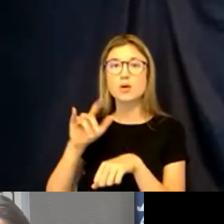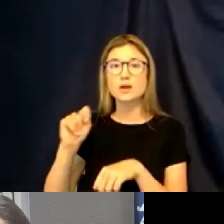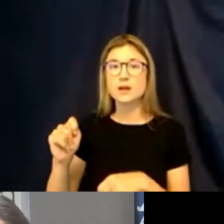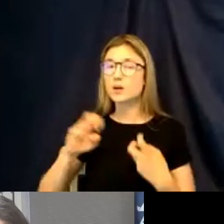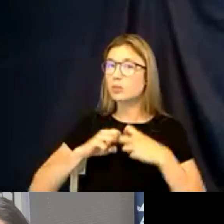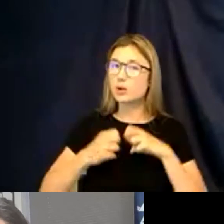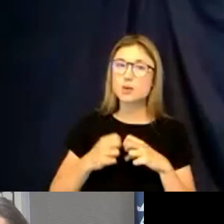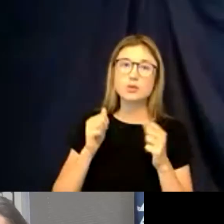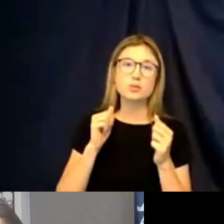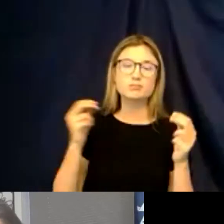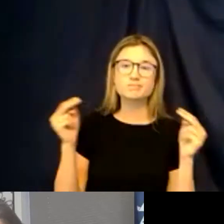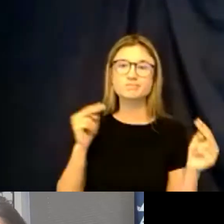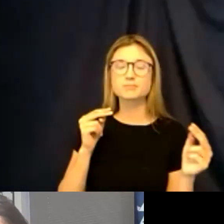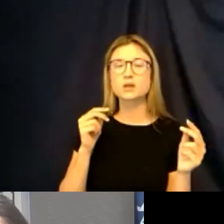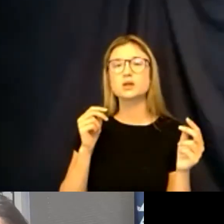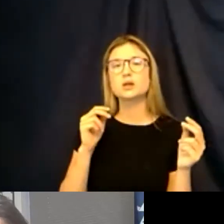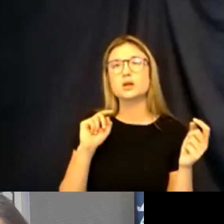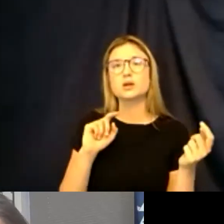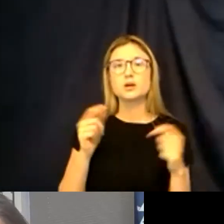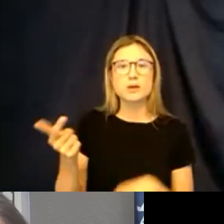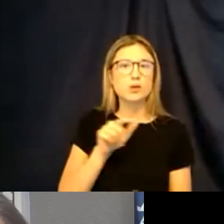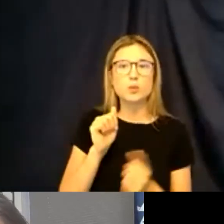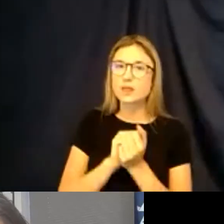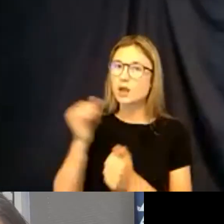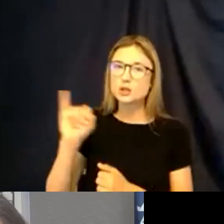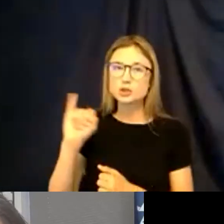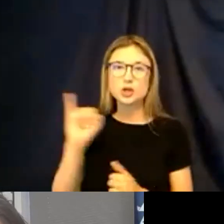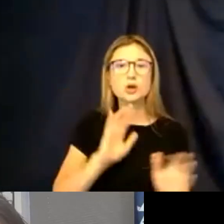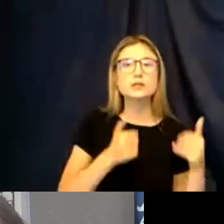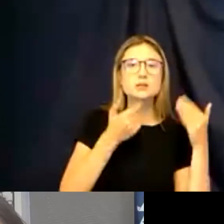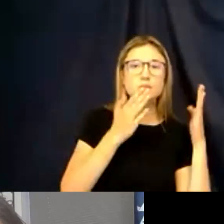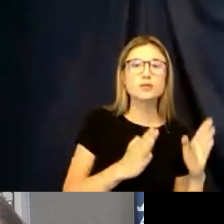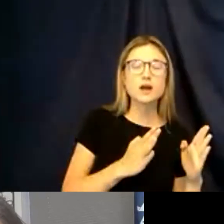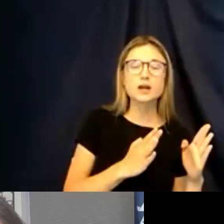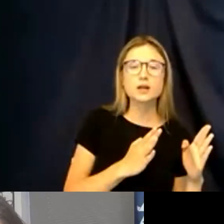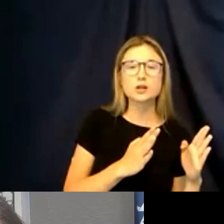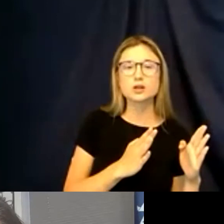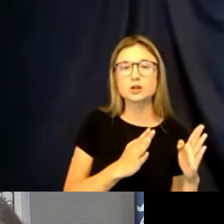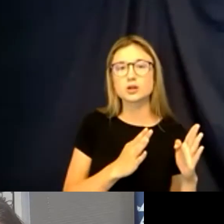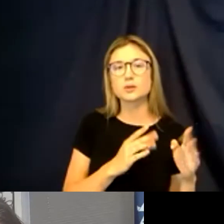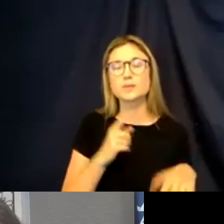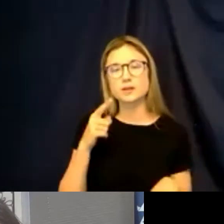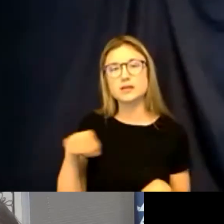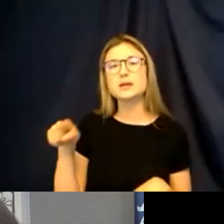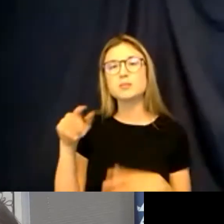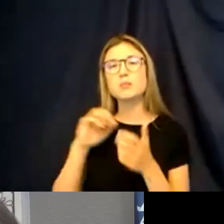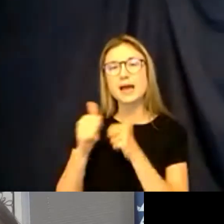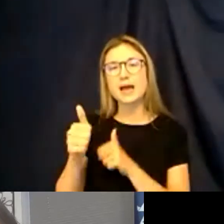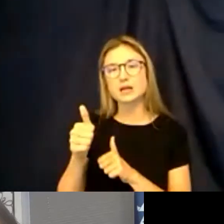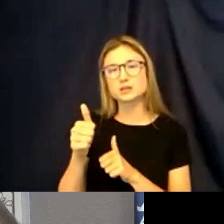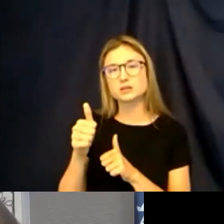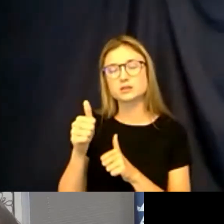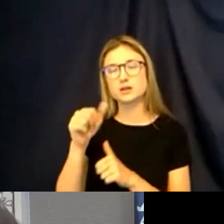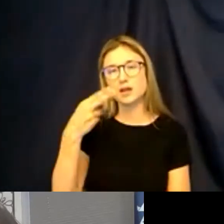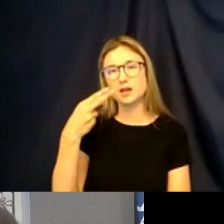those providers of those systems. And so he passed some legislation, which was HB